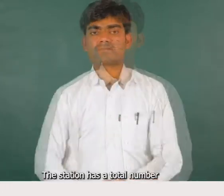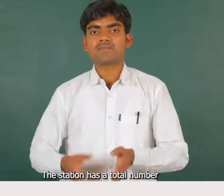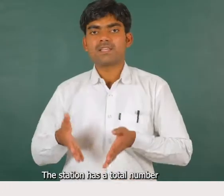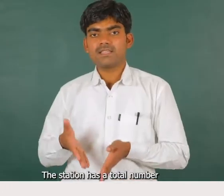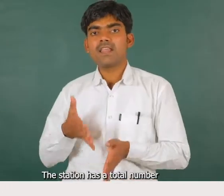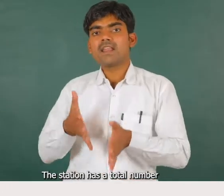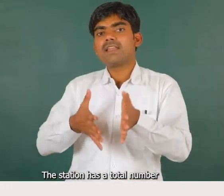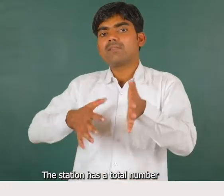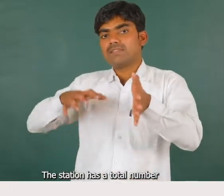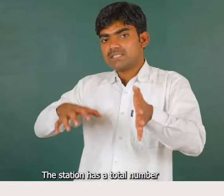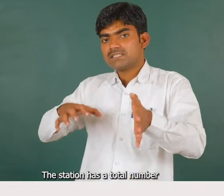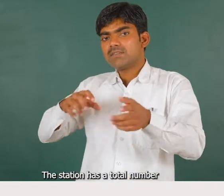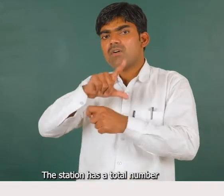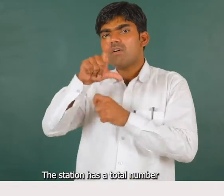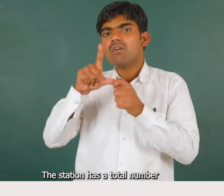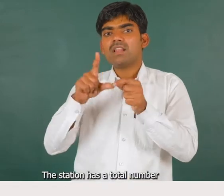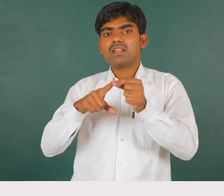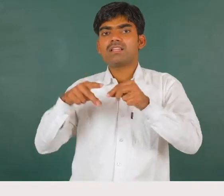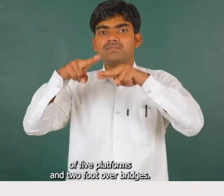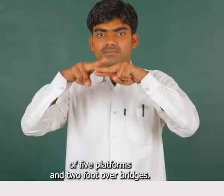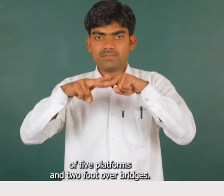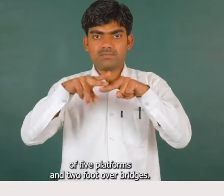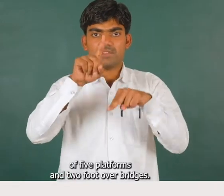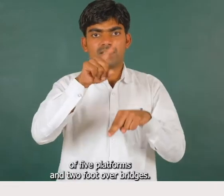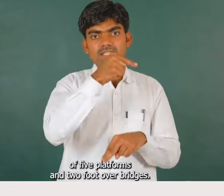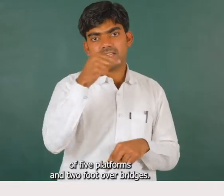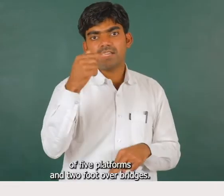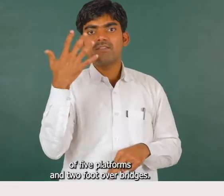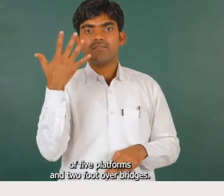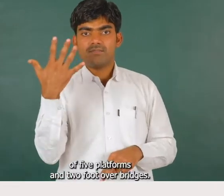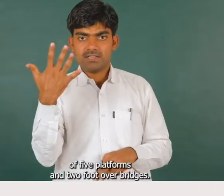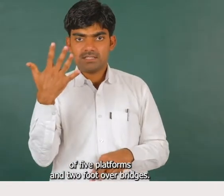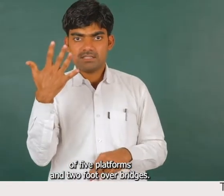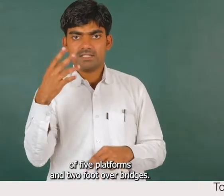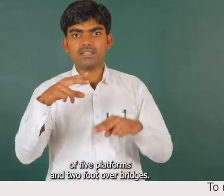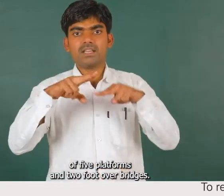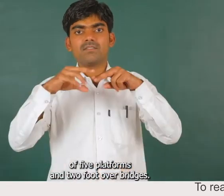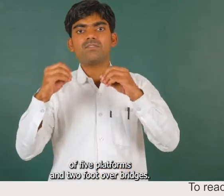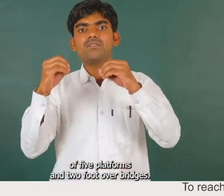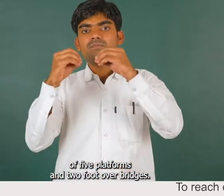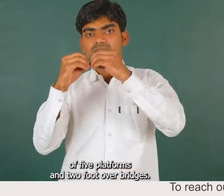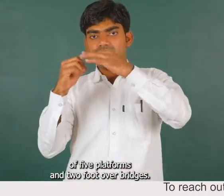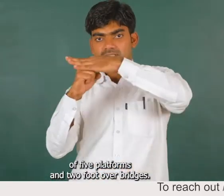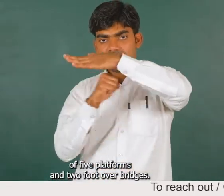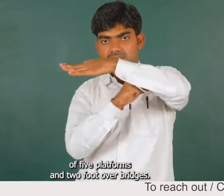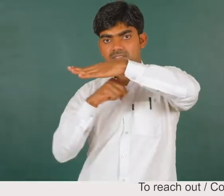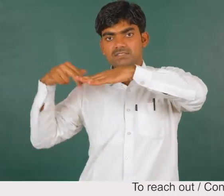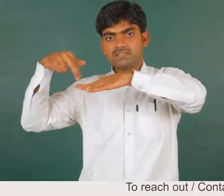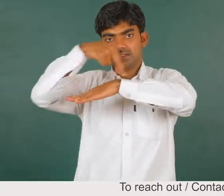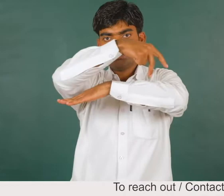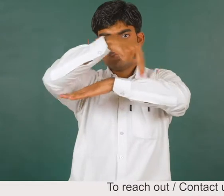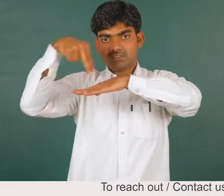The station has a total number of 5 platforms and 2 footover bridges.